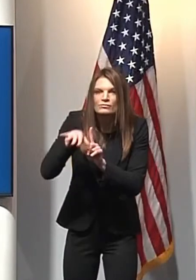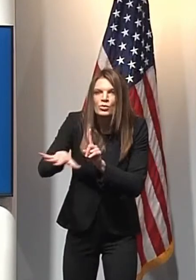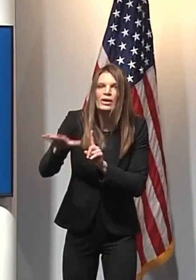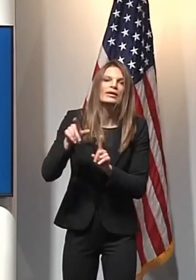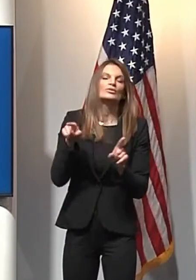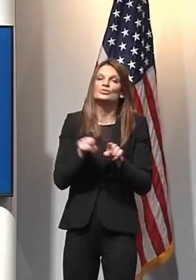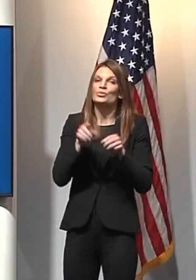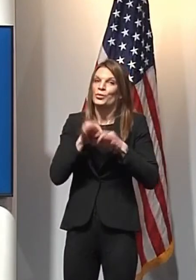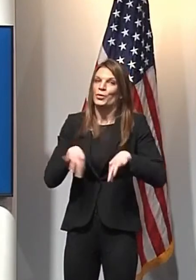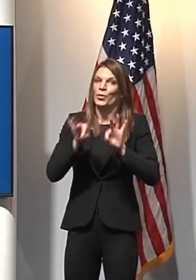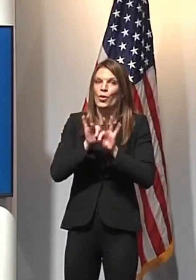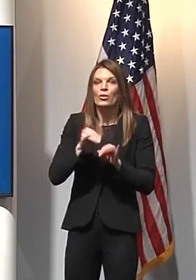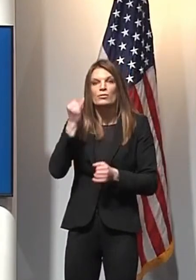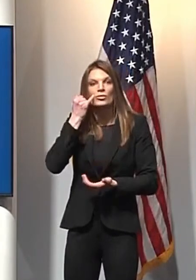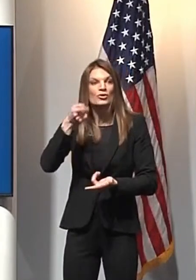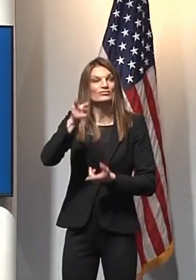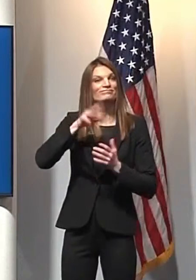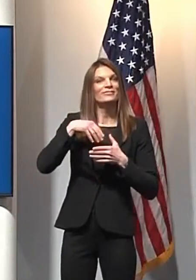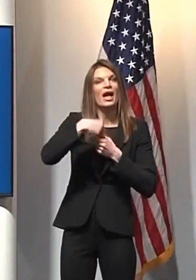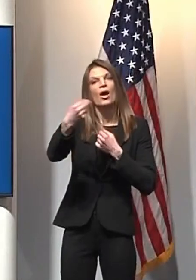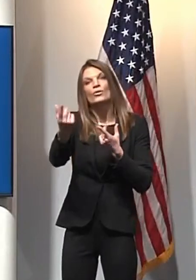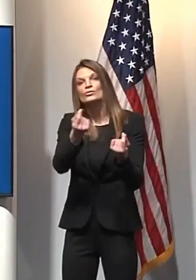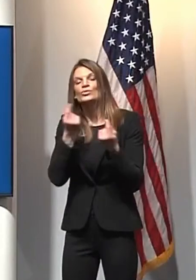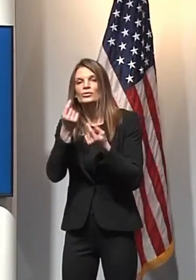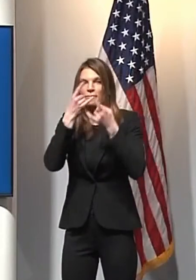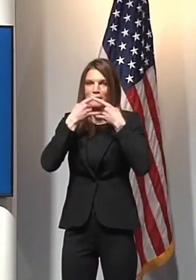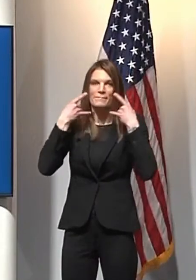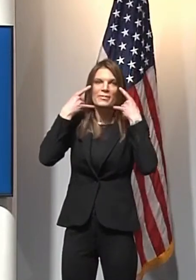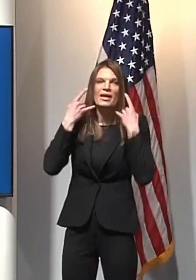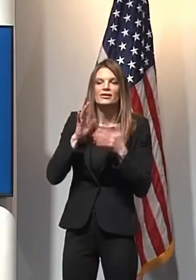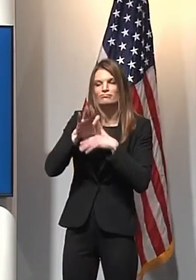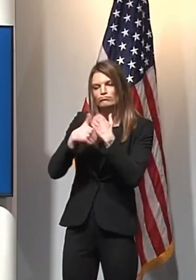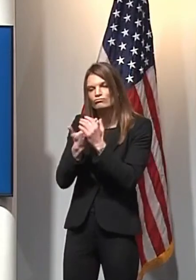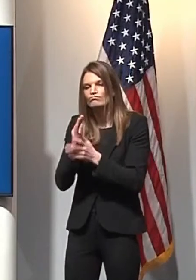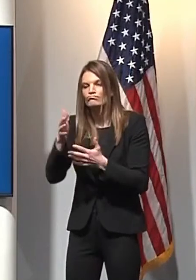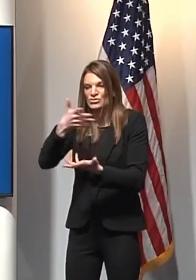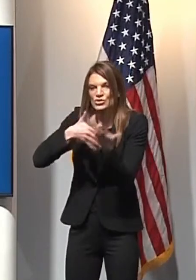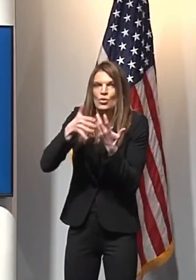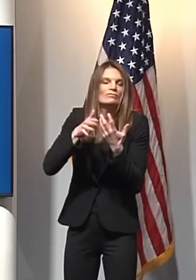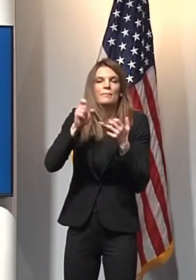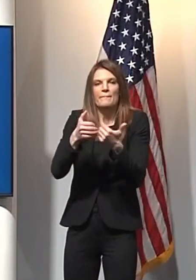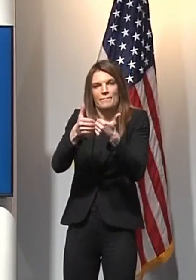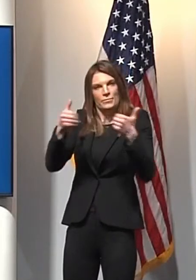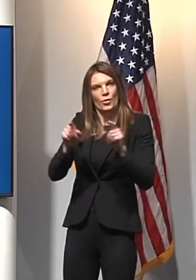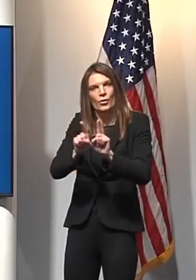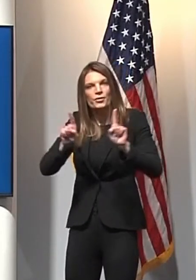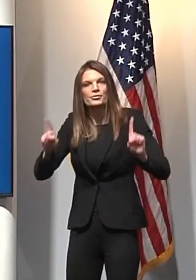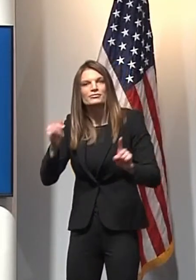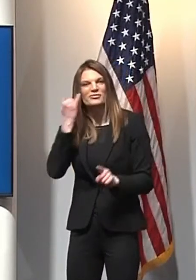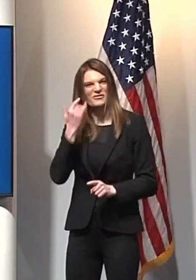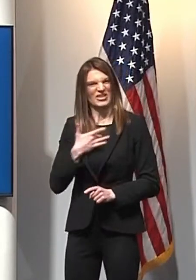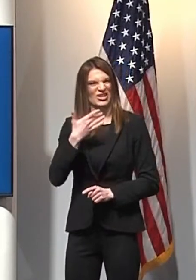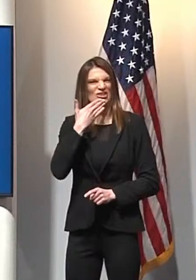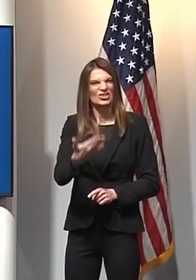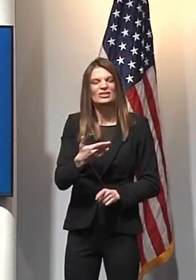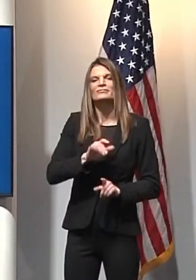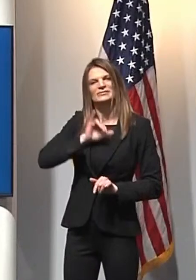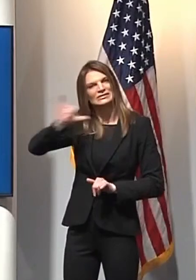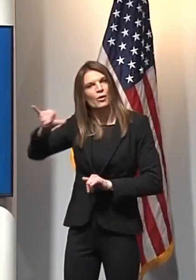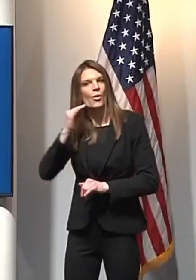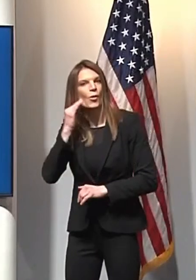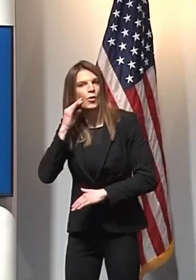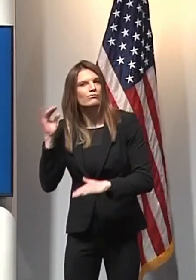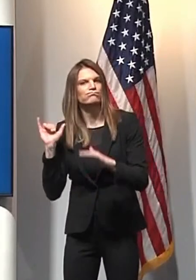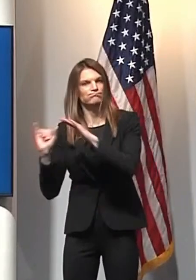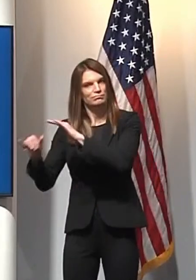mask, socially distance, wash your hands, stay home if you're not feeling well. And the most critical thing you